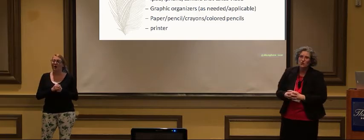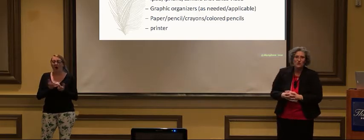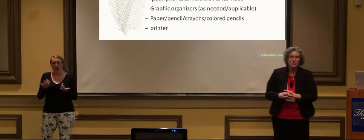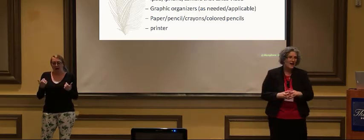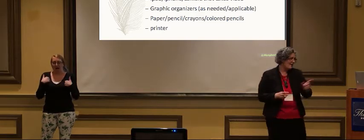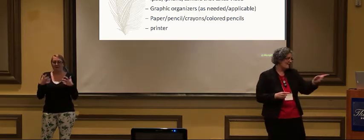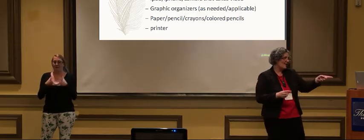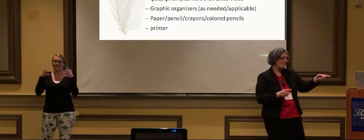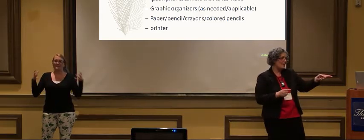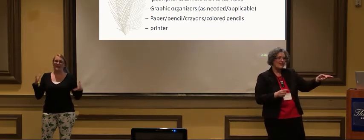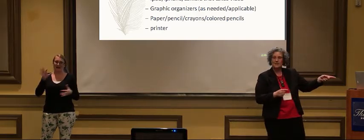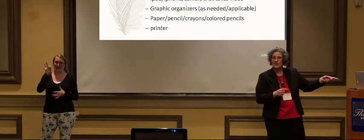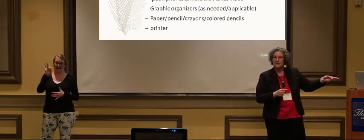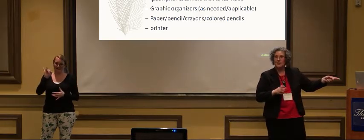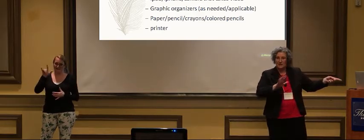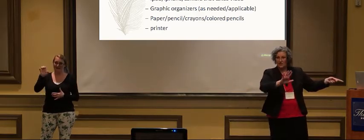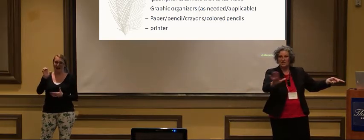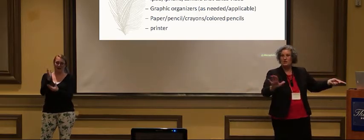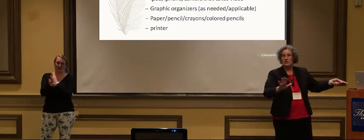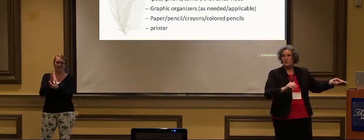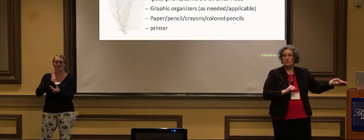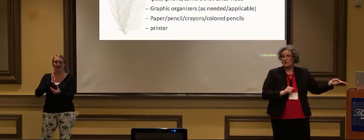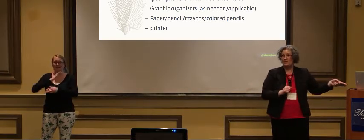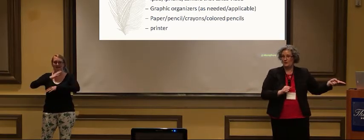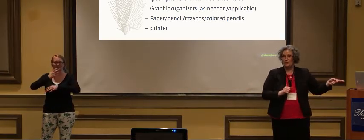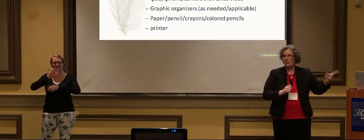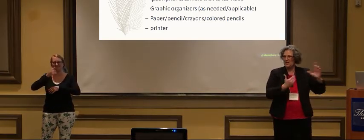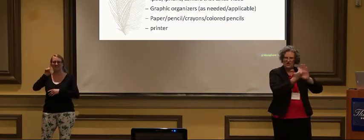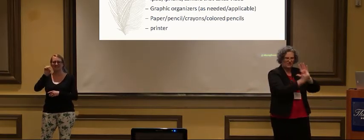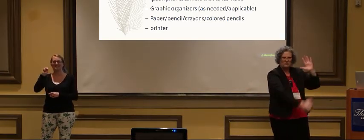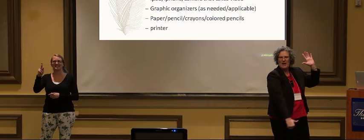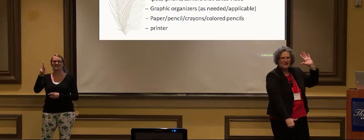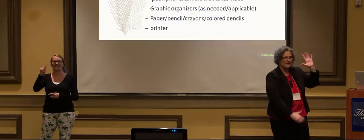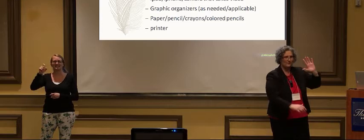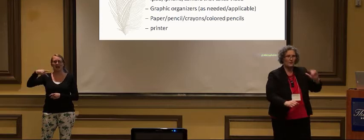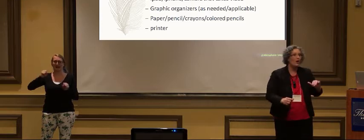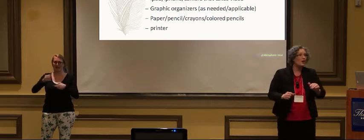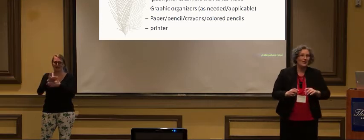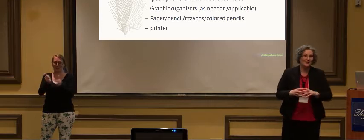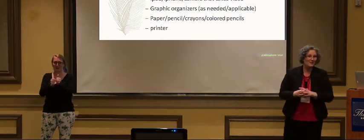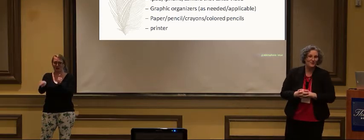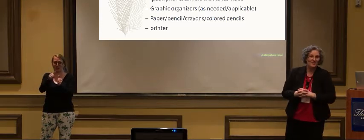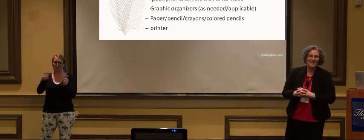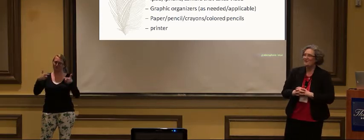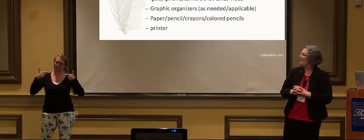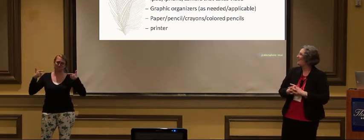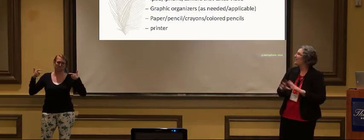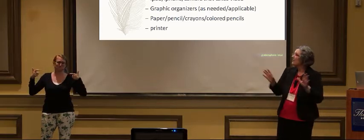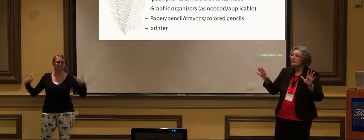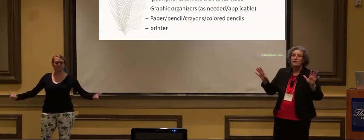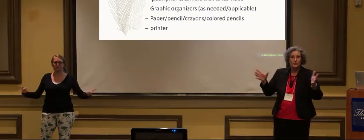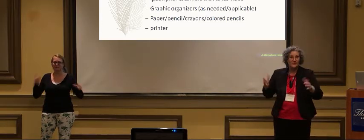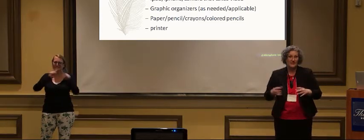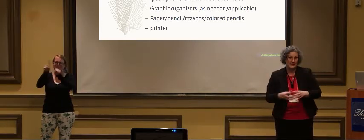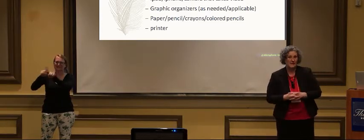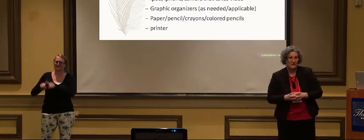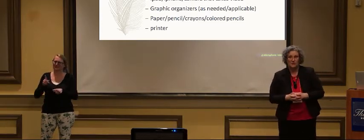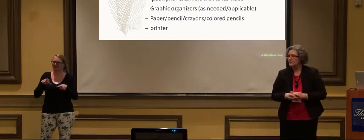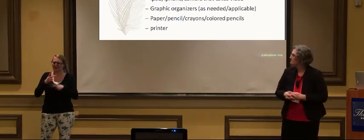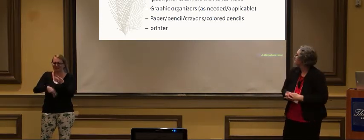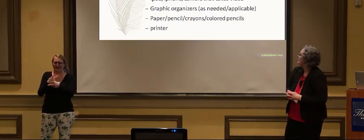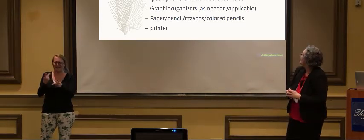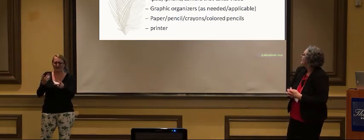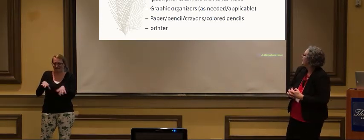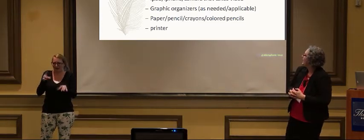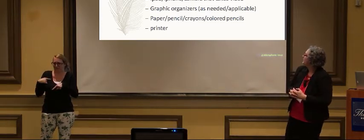have a huge file on my desktop, and I can share it with you later if you want. This is massive with all kinds of different ones that I found through 16